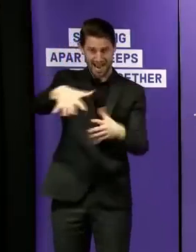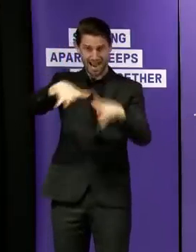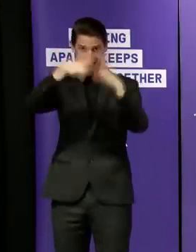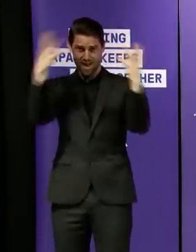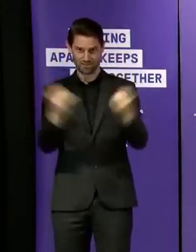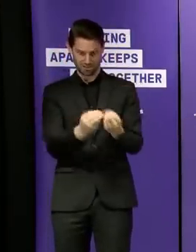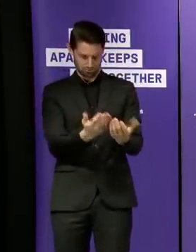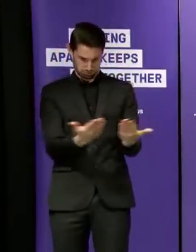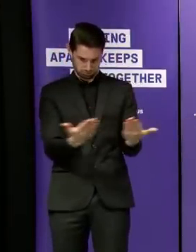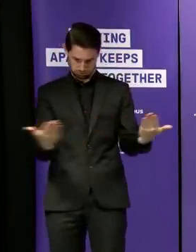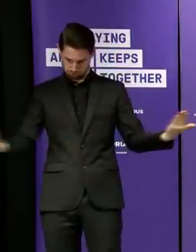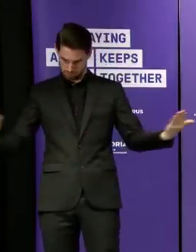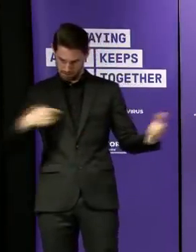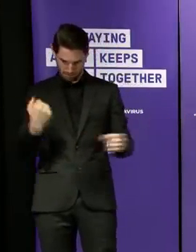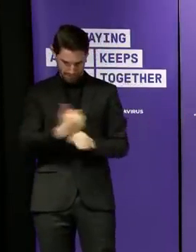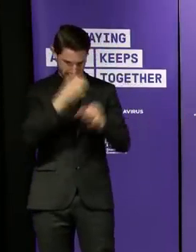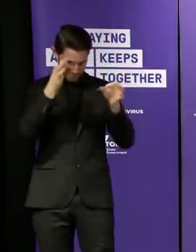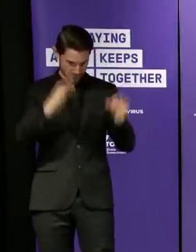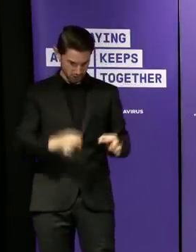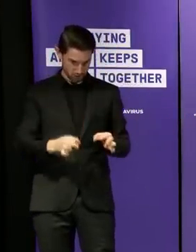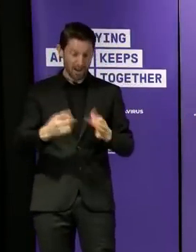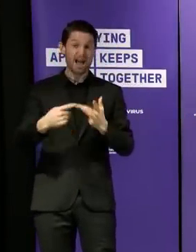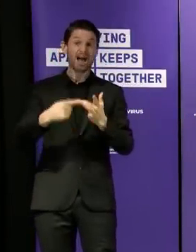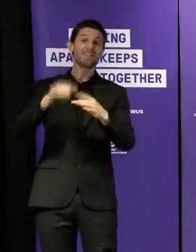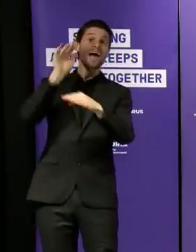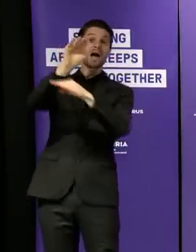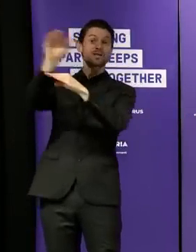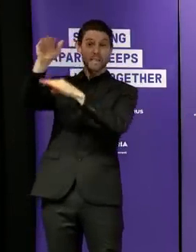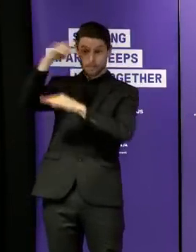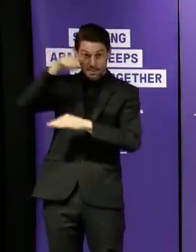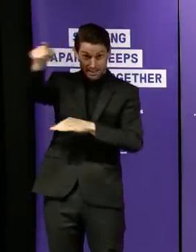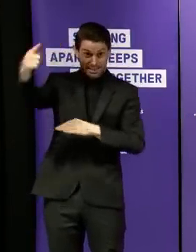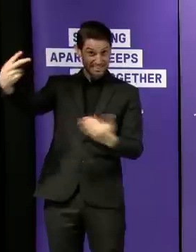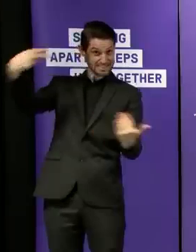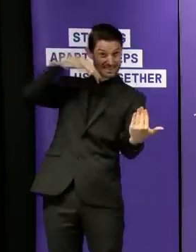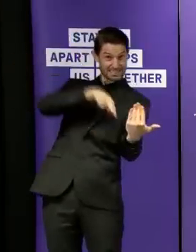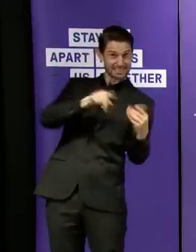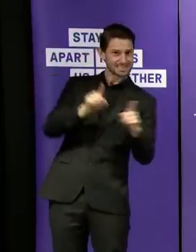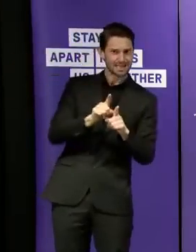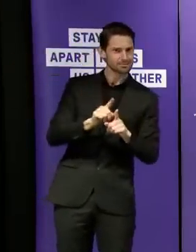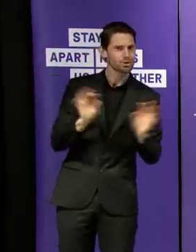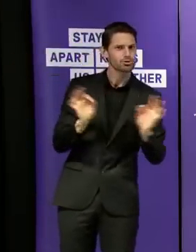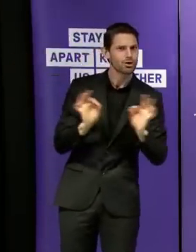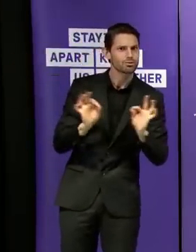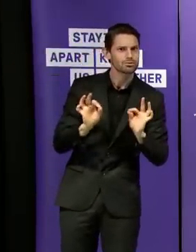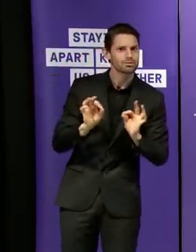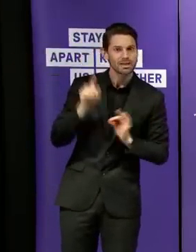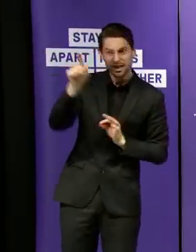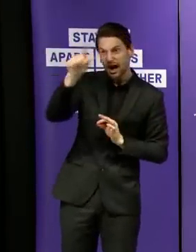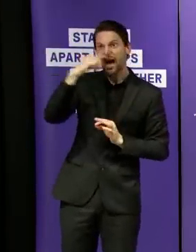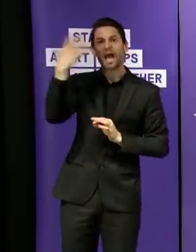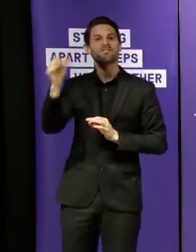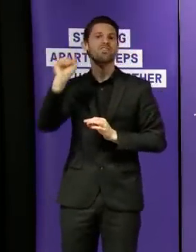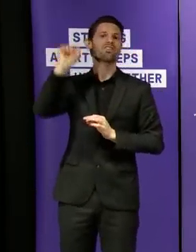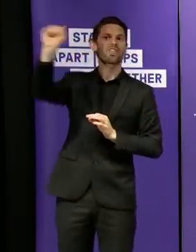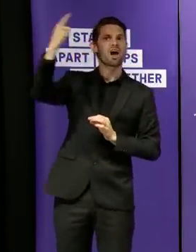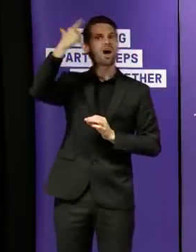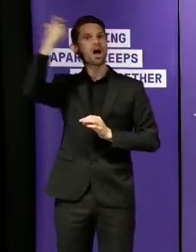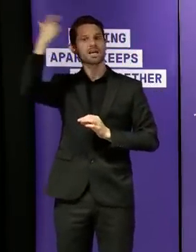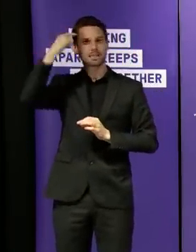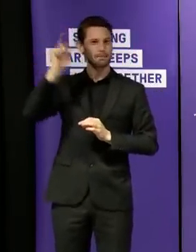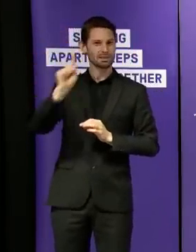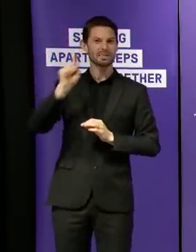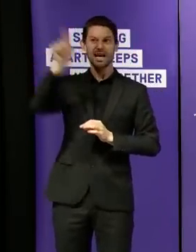With the greatest of respect to those who have a different view, they're entitled to have a view, but they're not entitled to assert that they have a